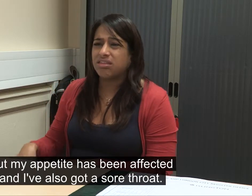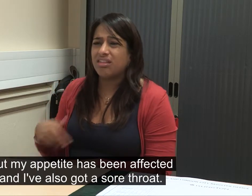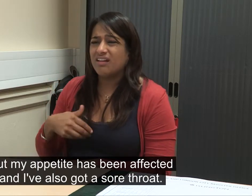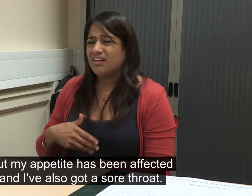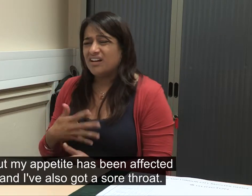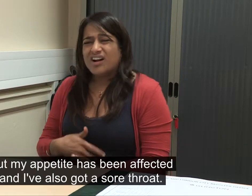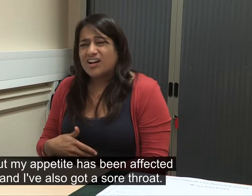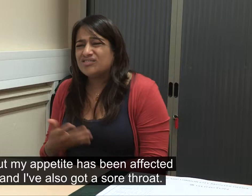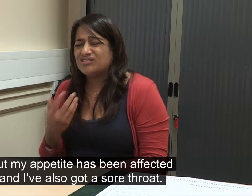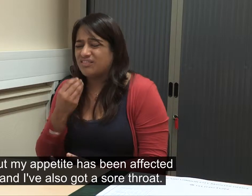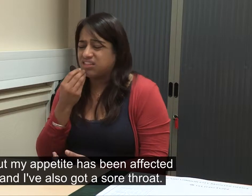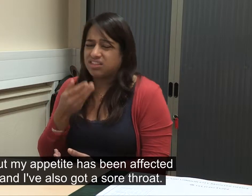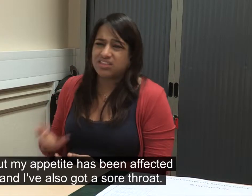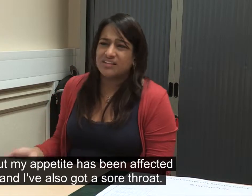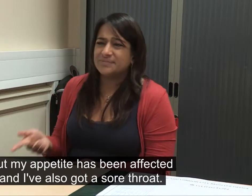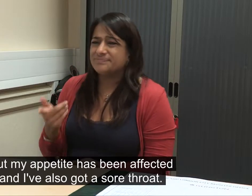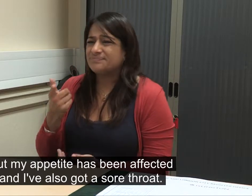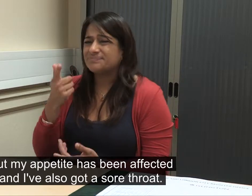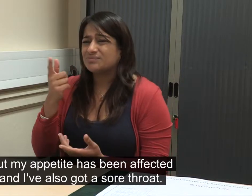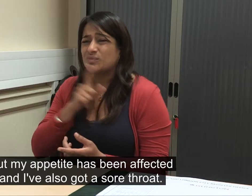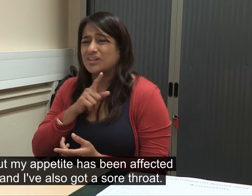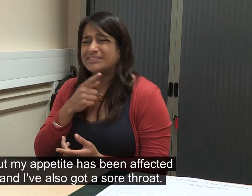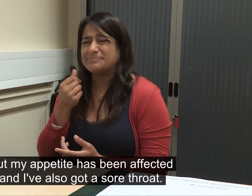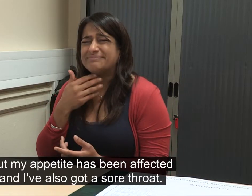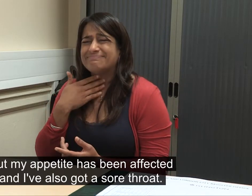know, my appetite has been affected and I've also got a sore throat.